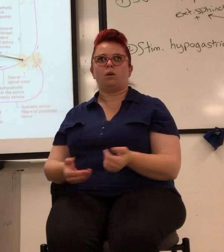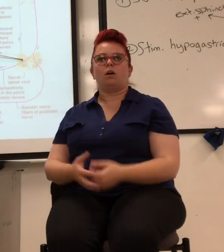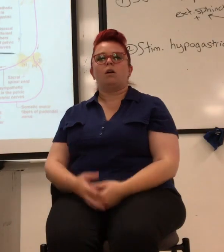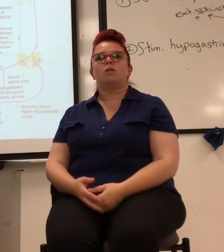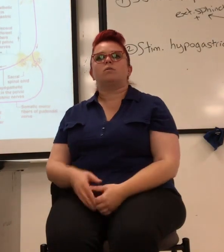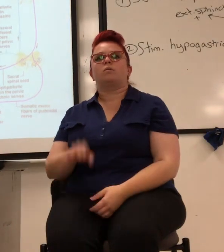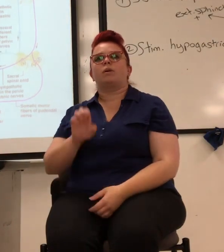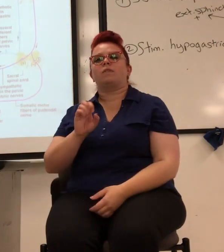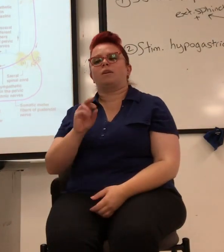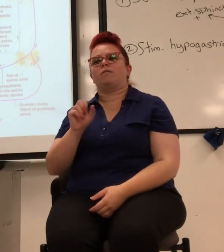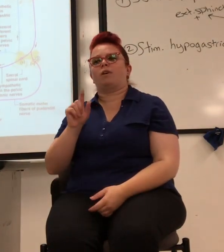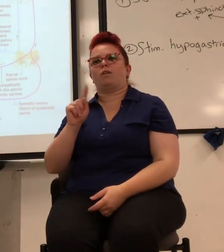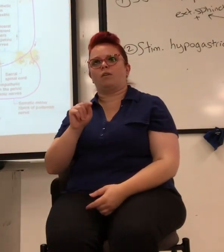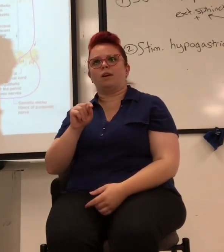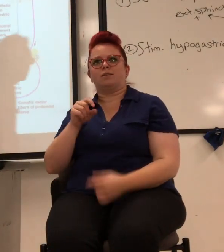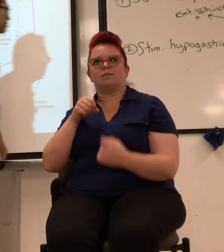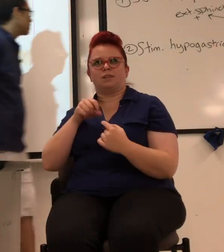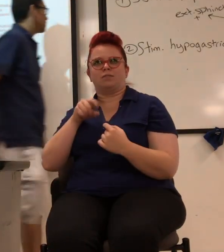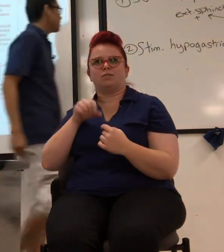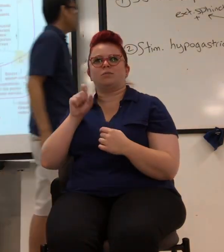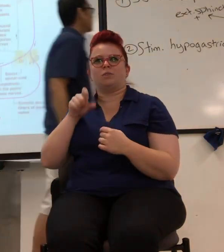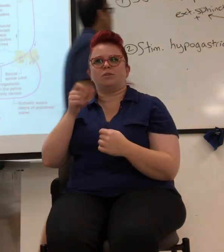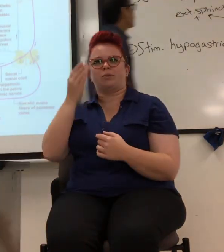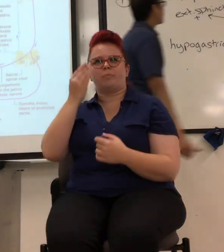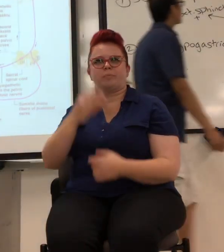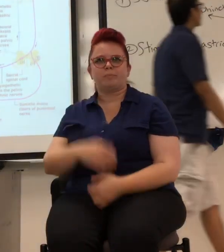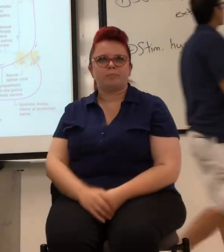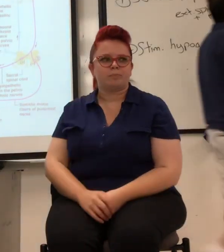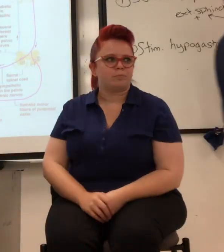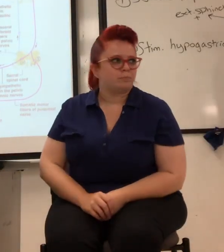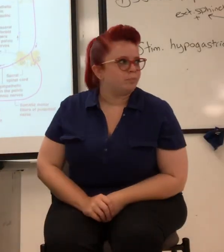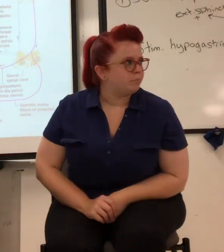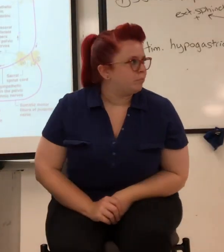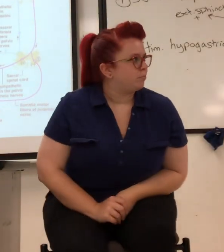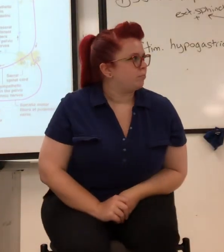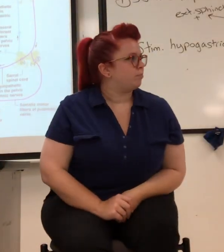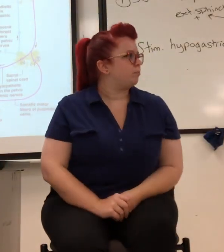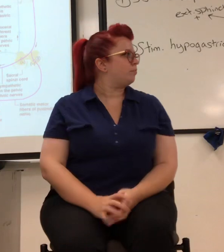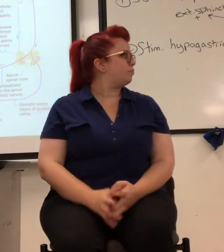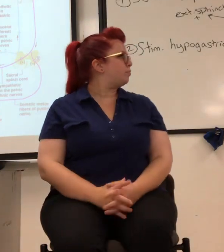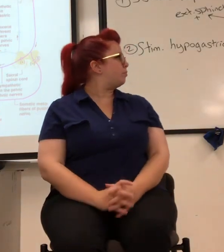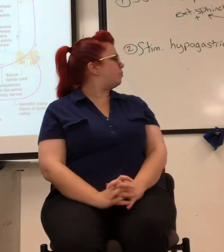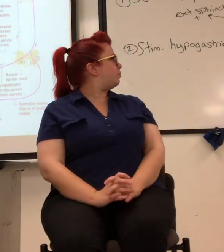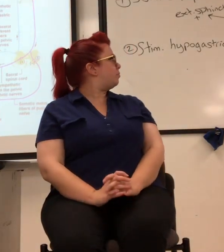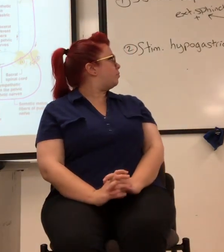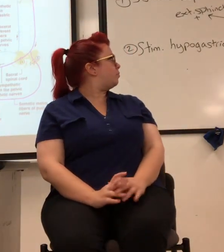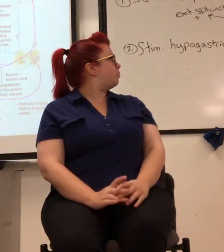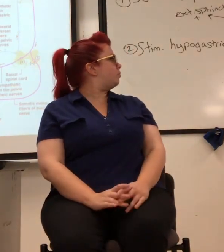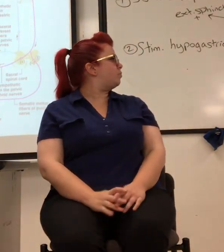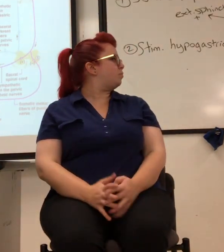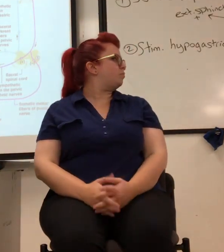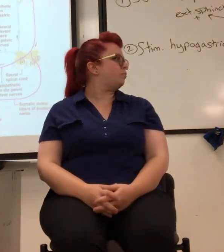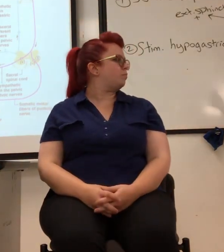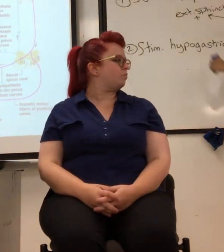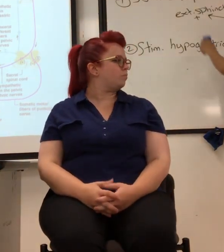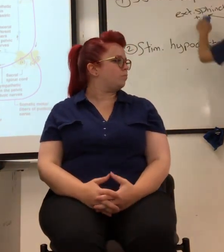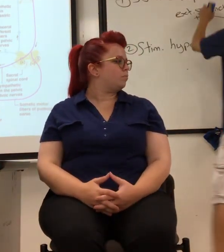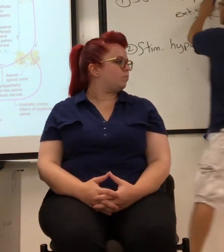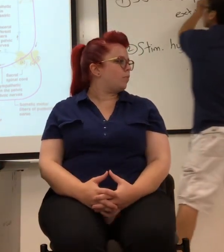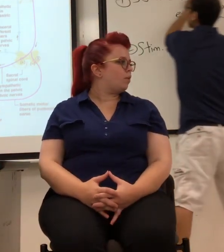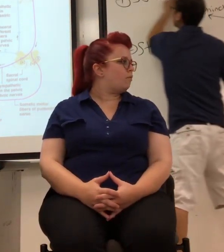it's a conscious effort. Usually you stand there, you contract your muscles a little bit to increase the abdominal pressure. That helps put pressure on the